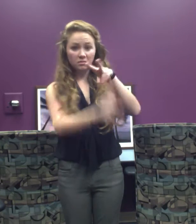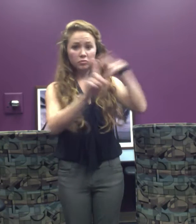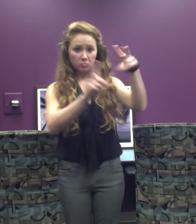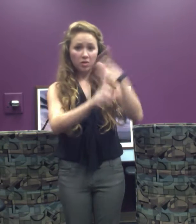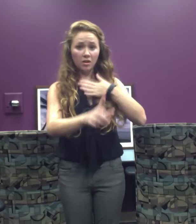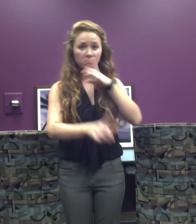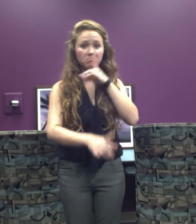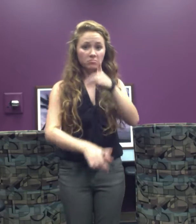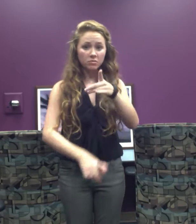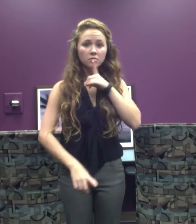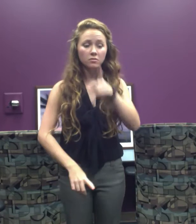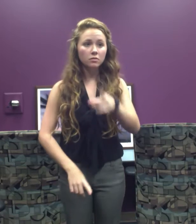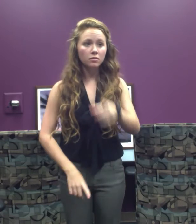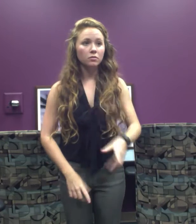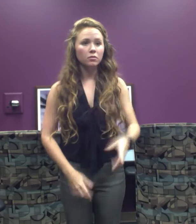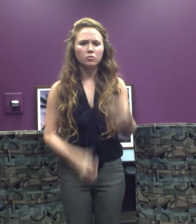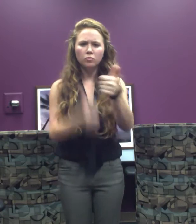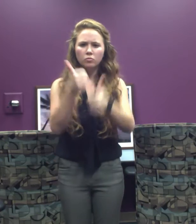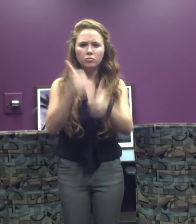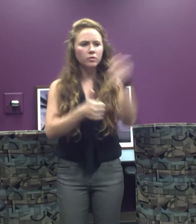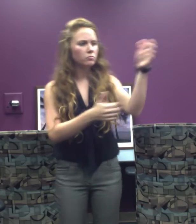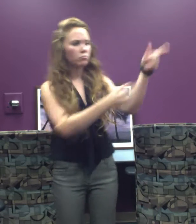which is which here?